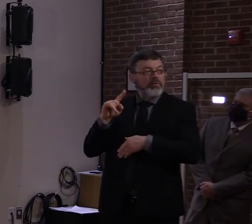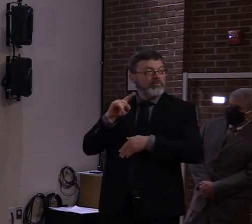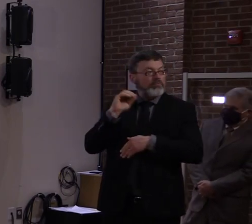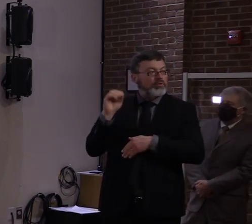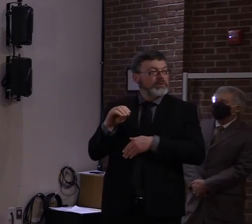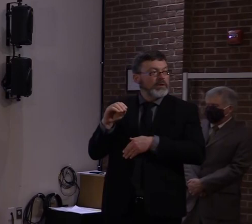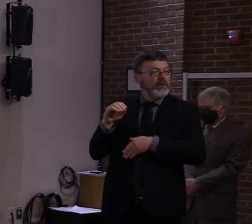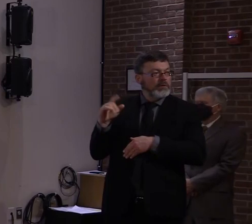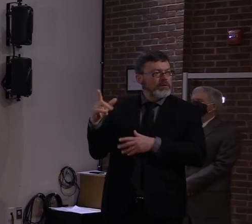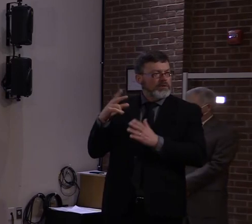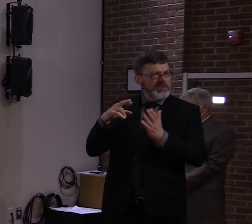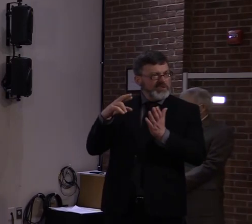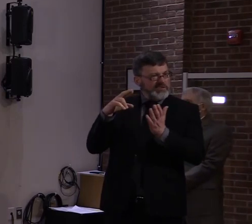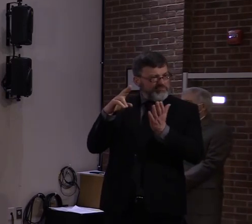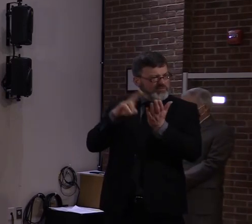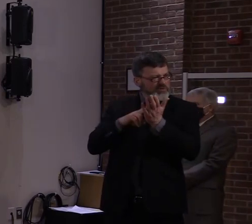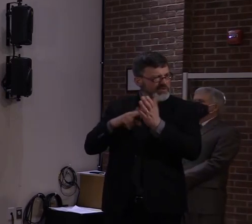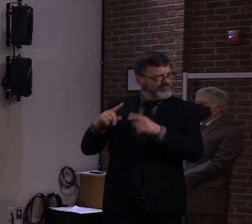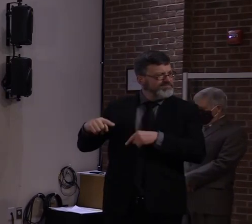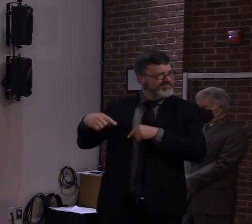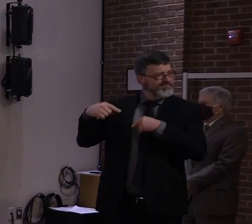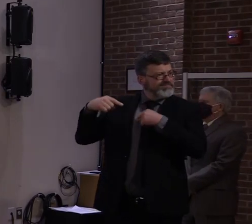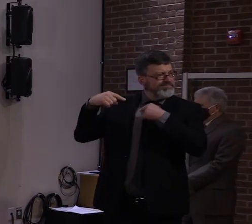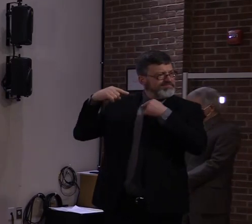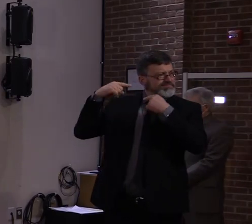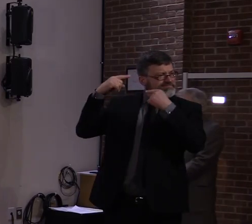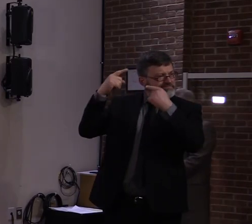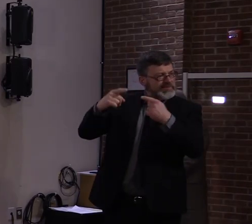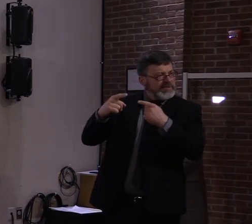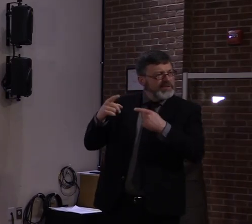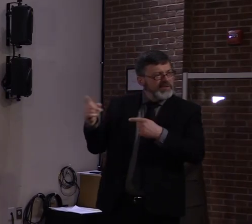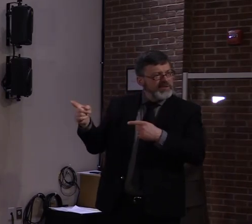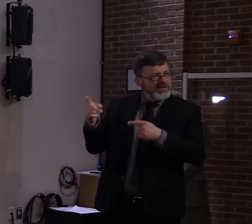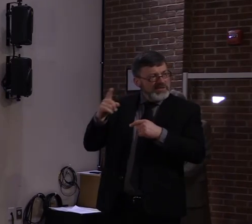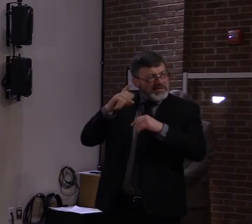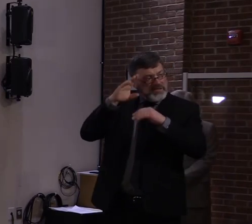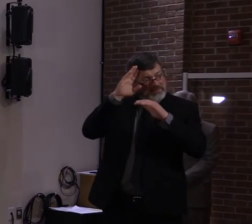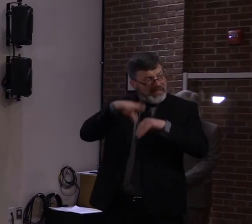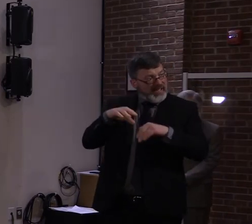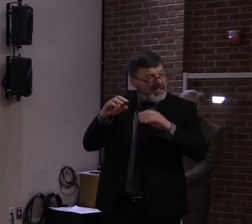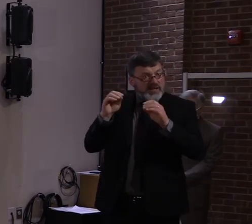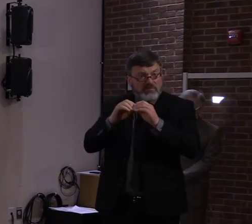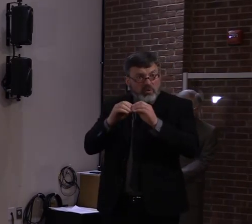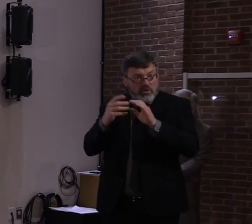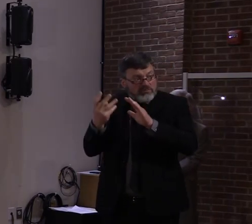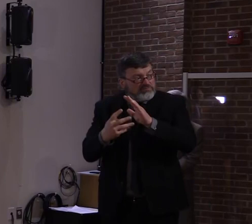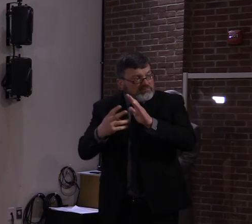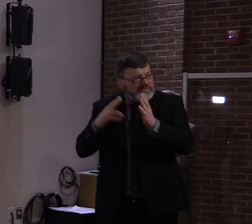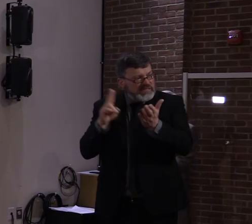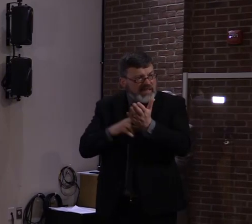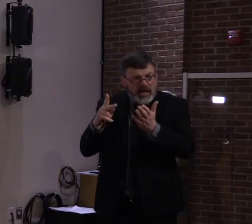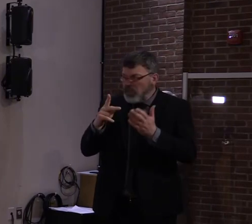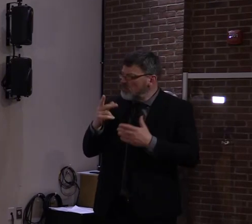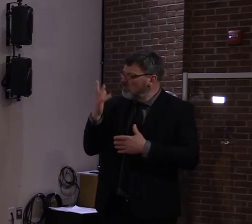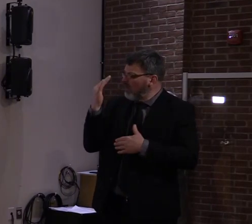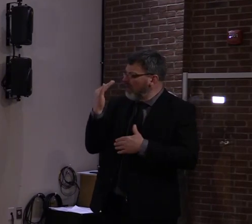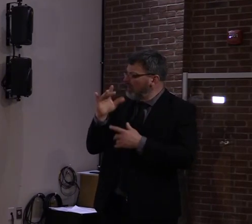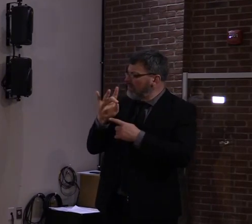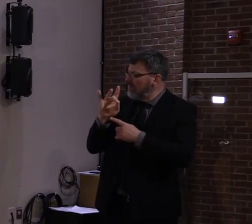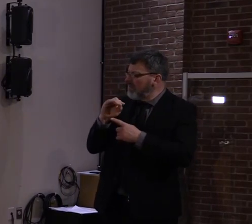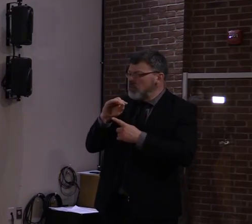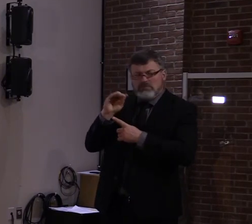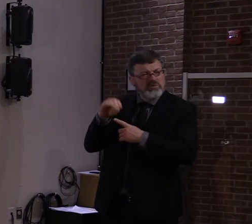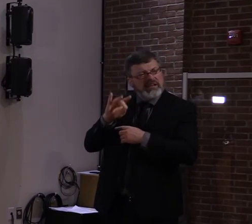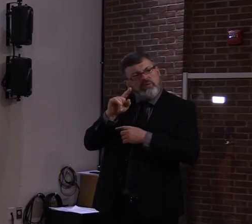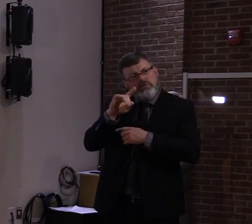anticipate those numbers increasing beyond this, you know, in 50-year-olds, it's